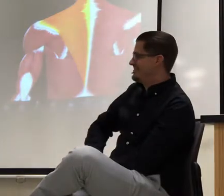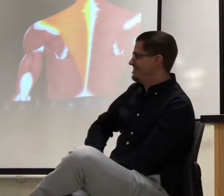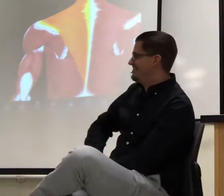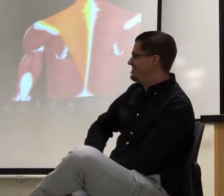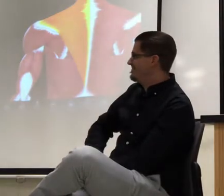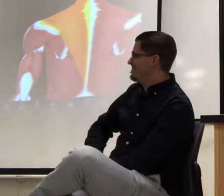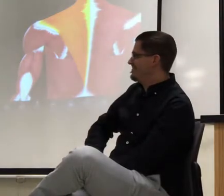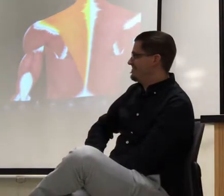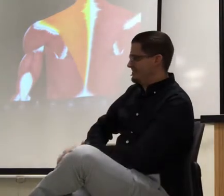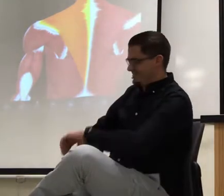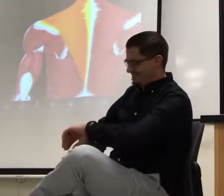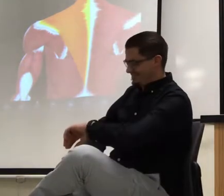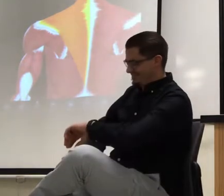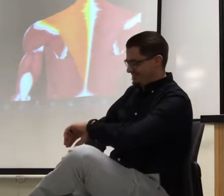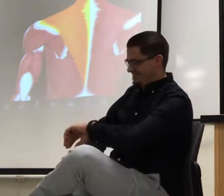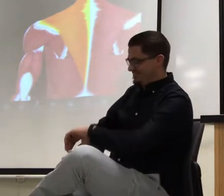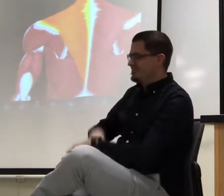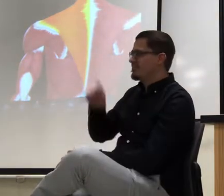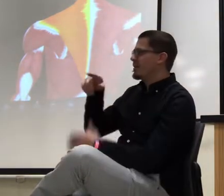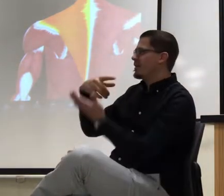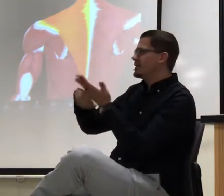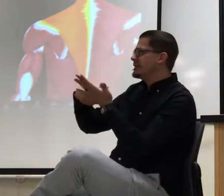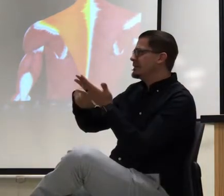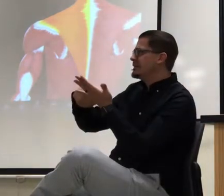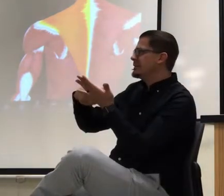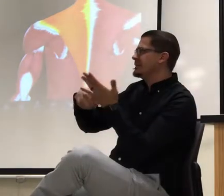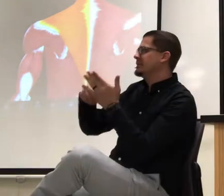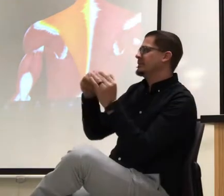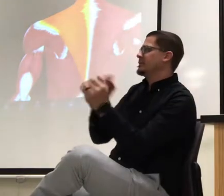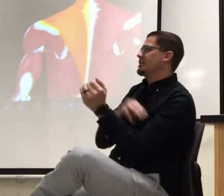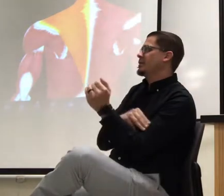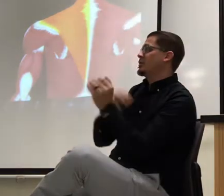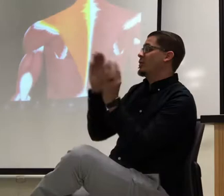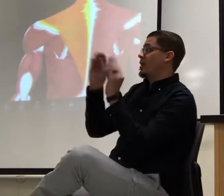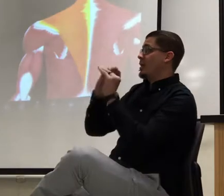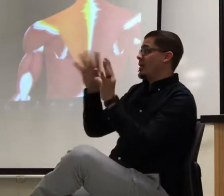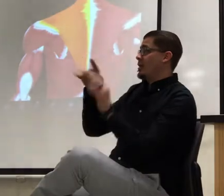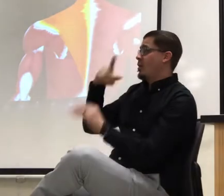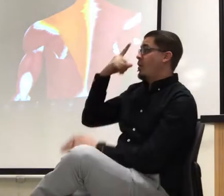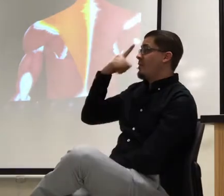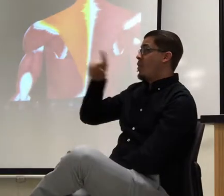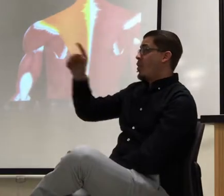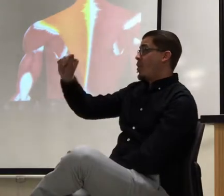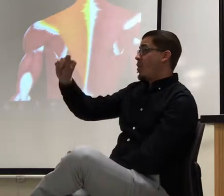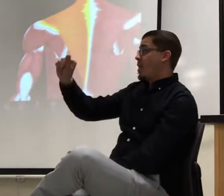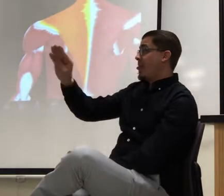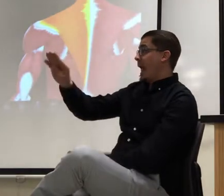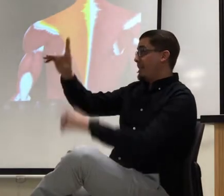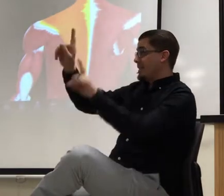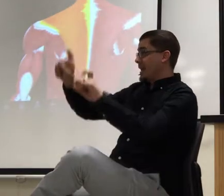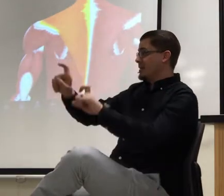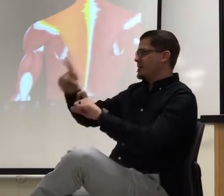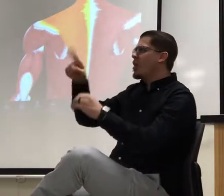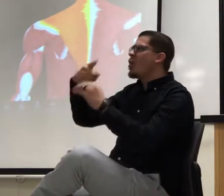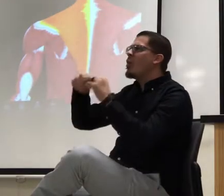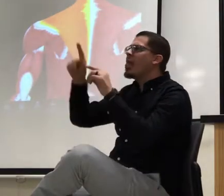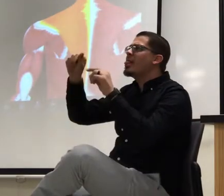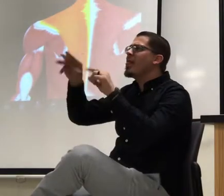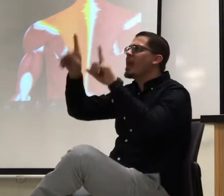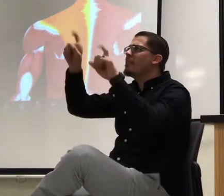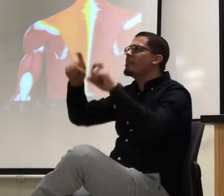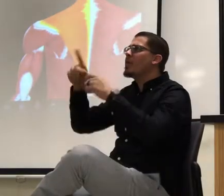And as I go through these muscles, to be clear, for the lab practical, and by the way, when is your lab